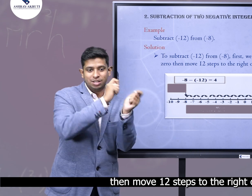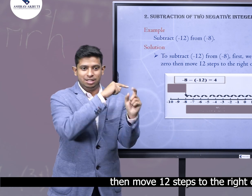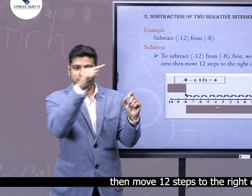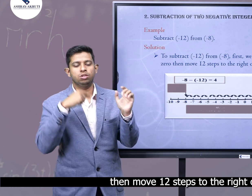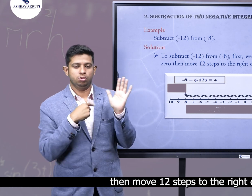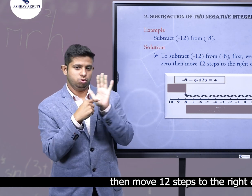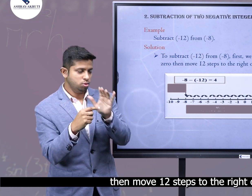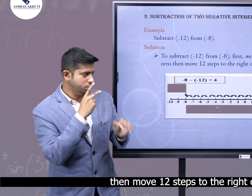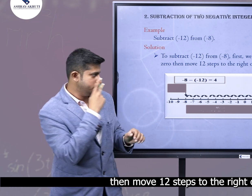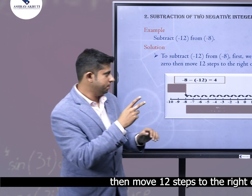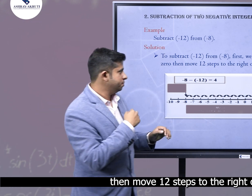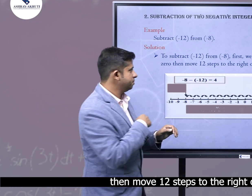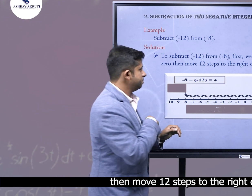12 steps to the right of minus 8.